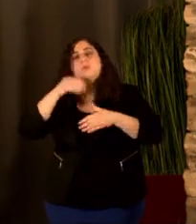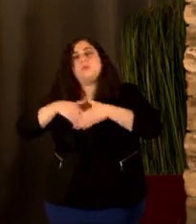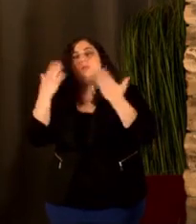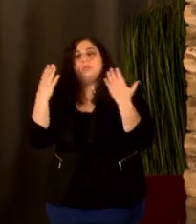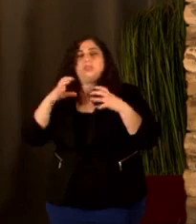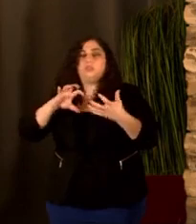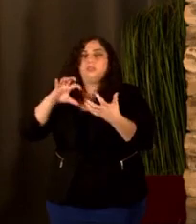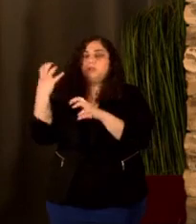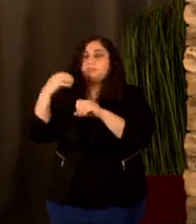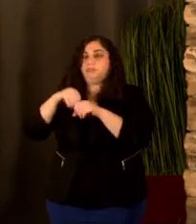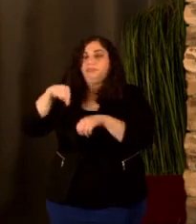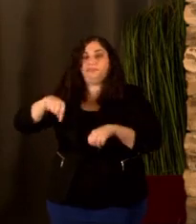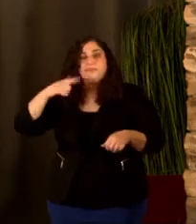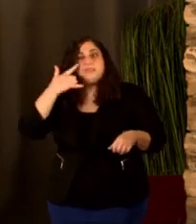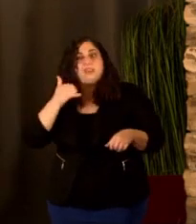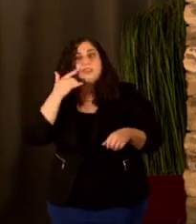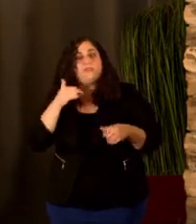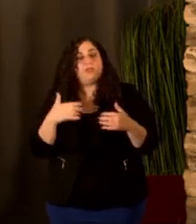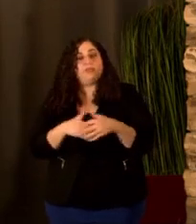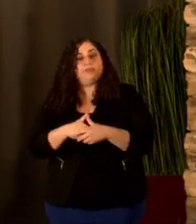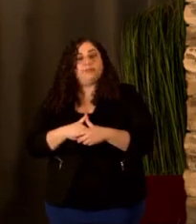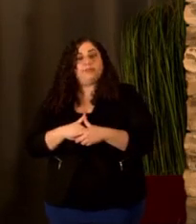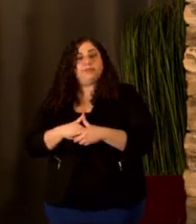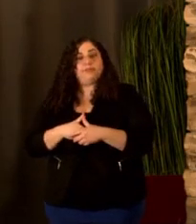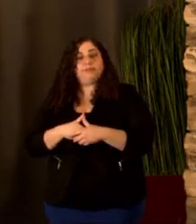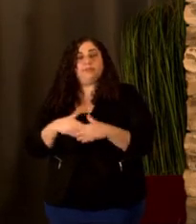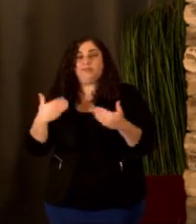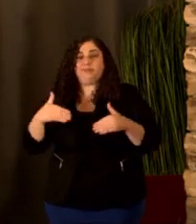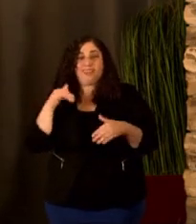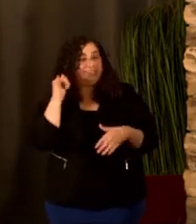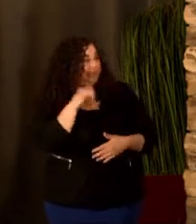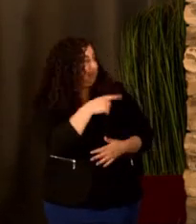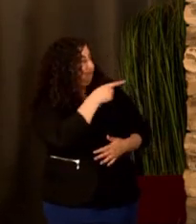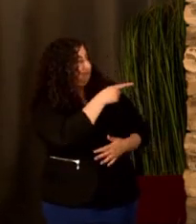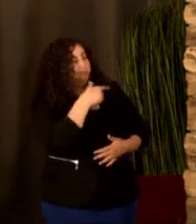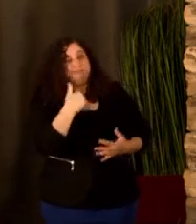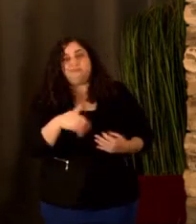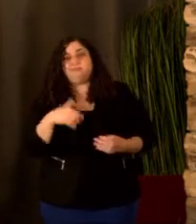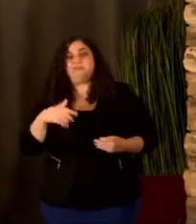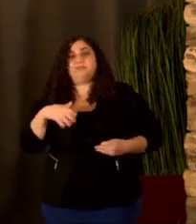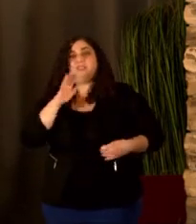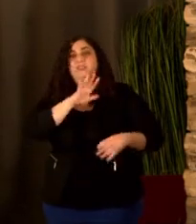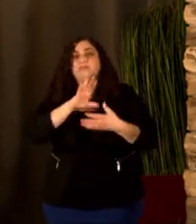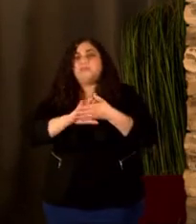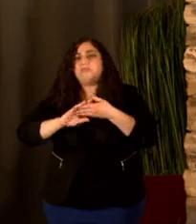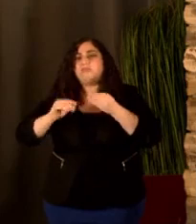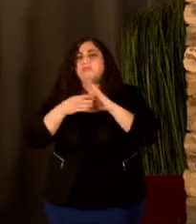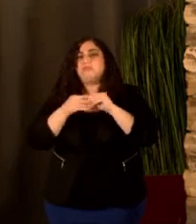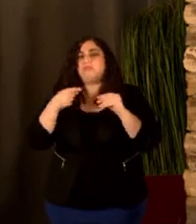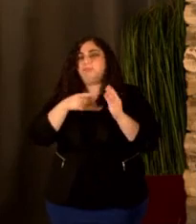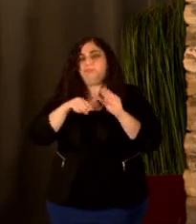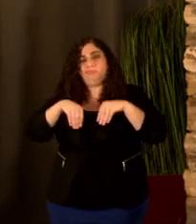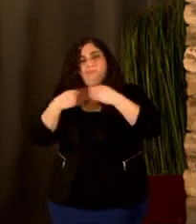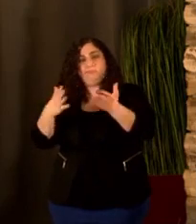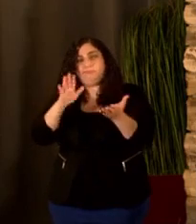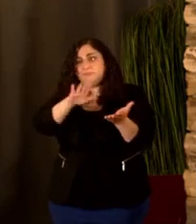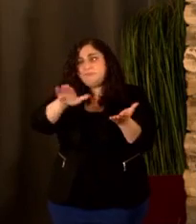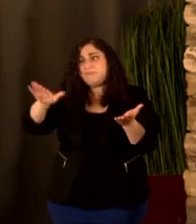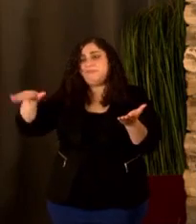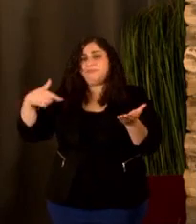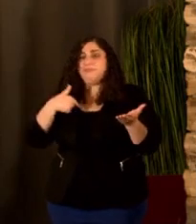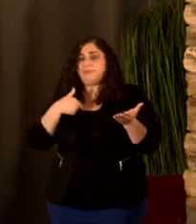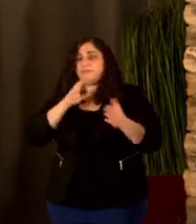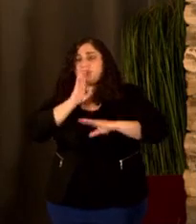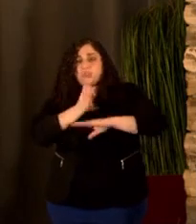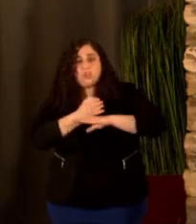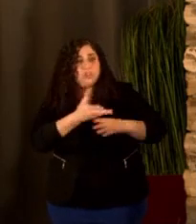one of America's most enlivening stories, with the support and examples of people who are